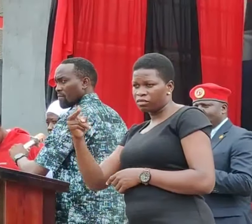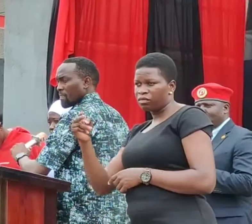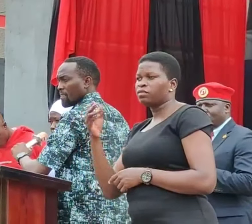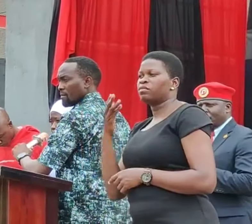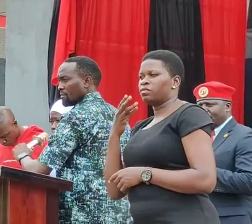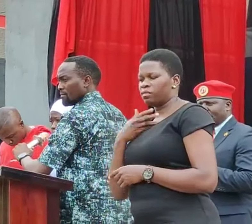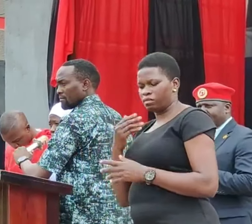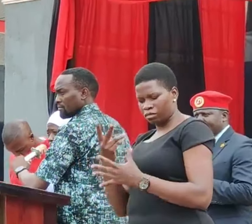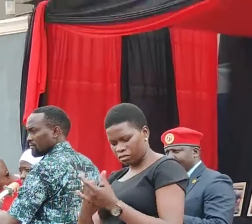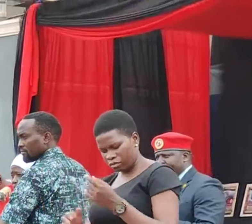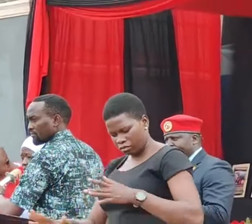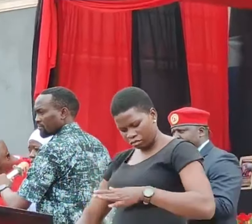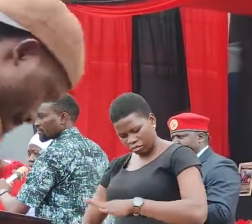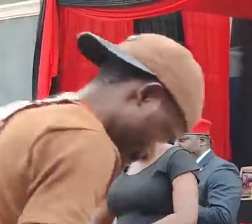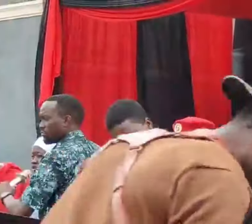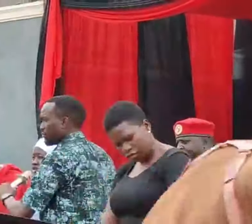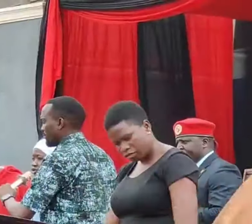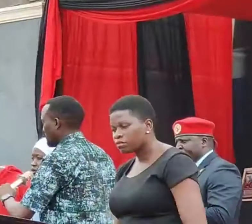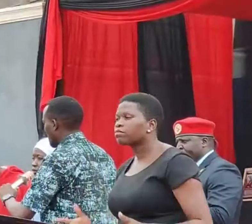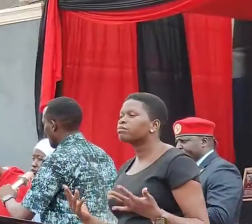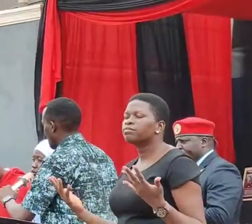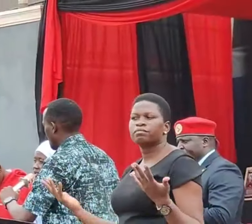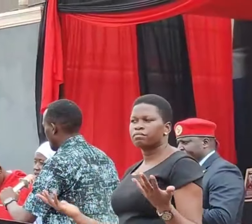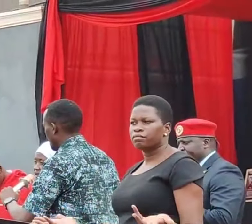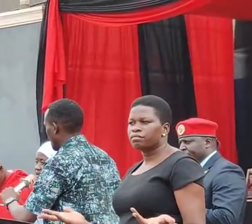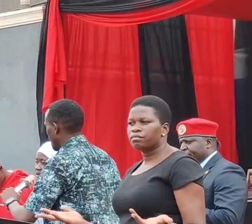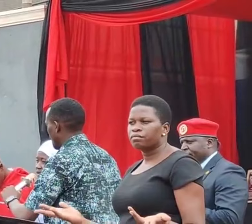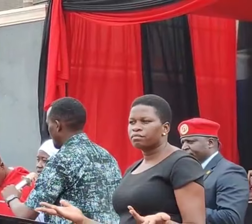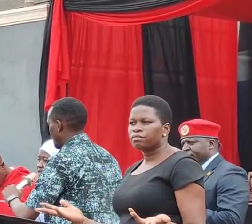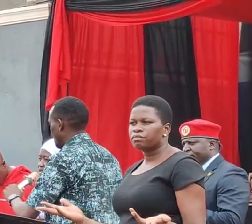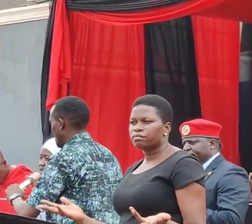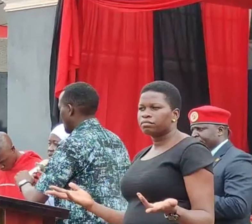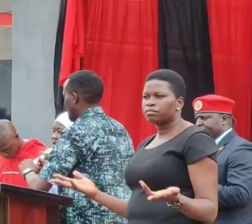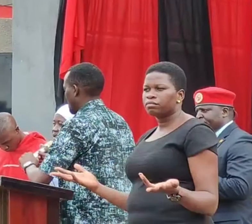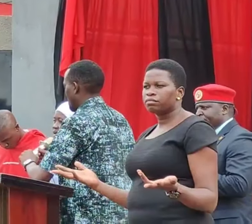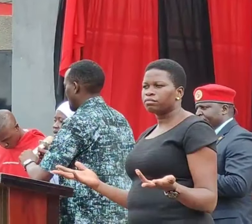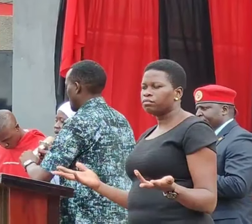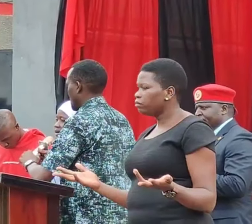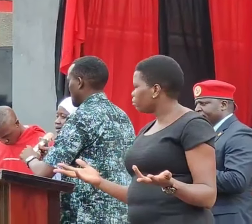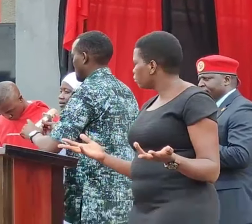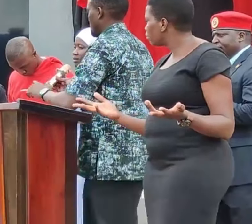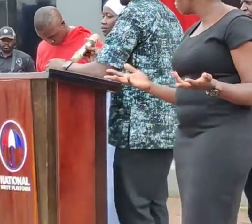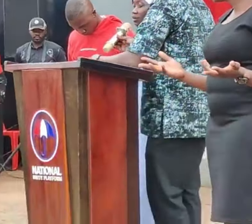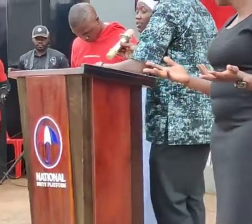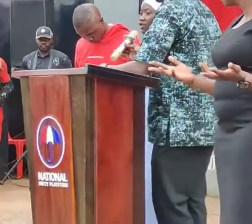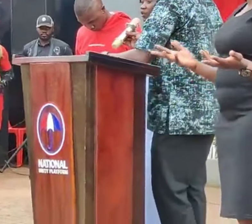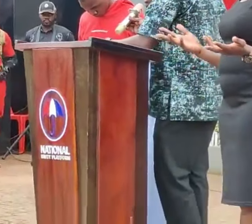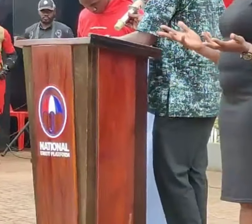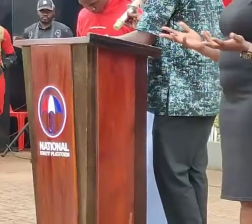I had my boyfriend. So, who is there?